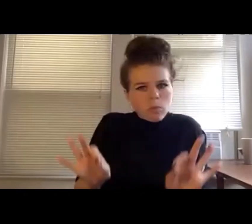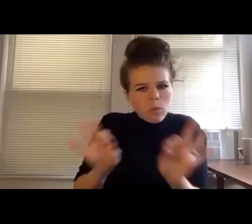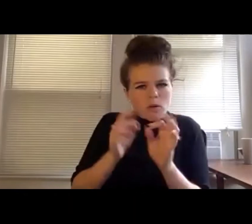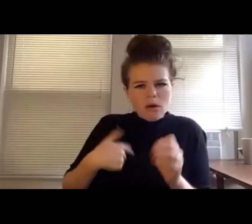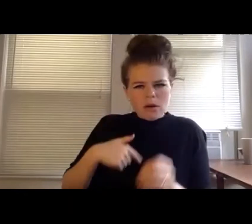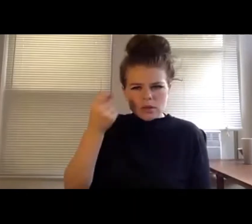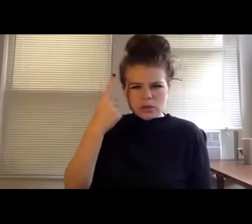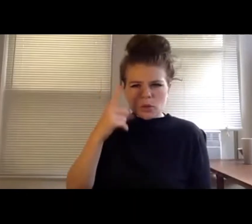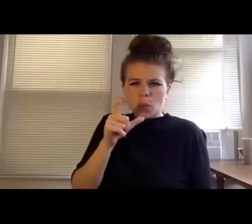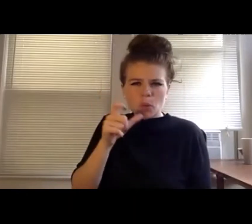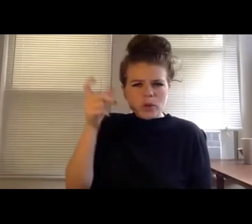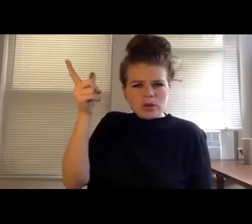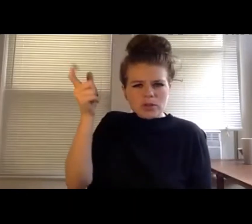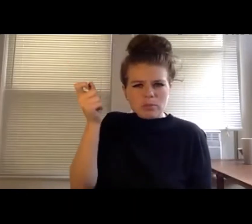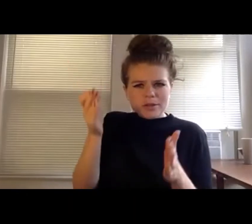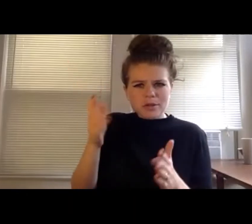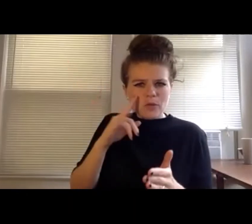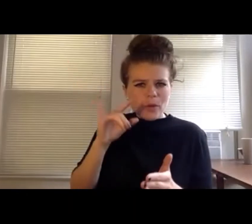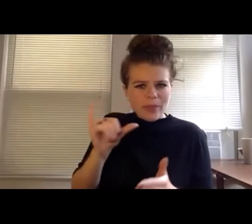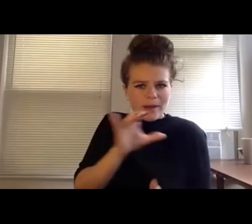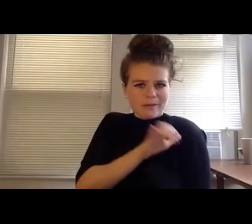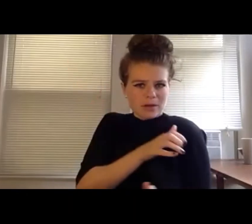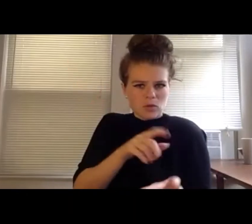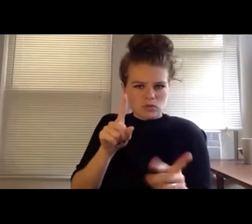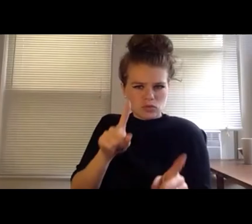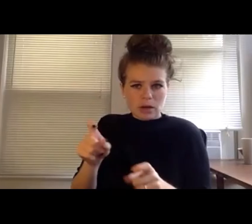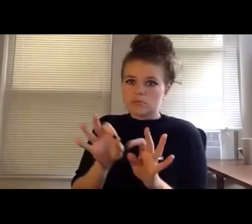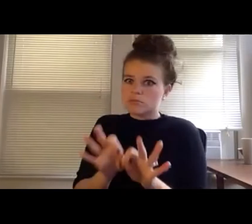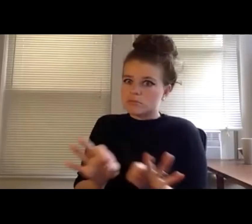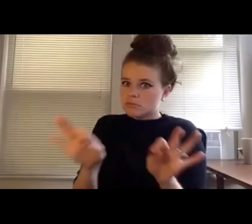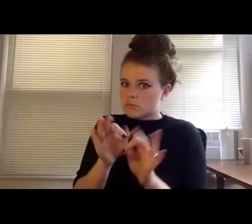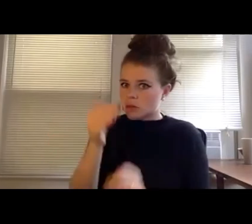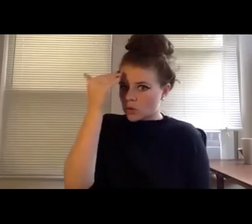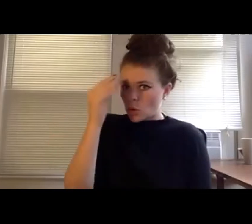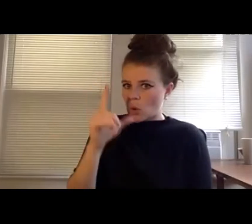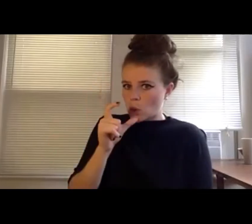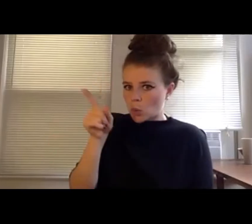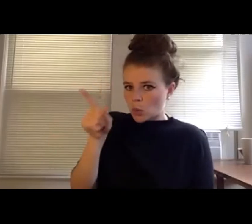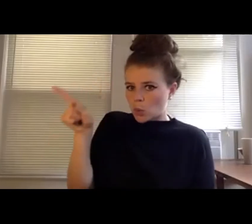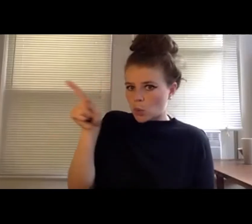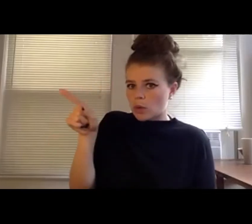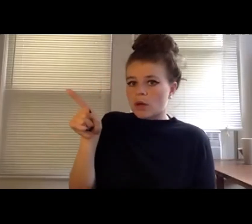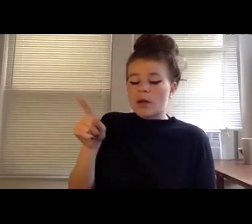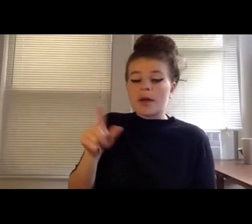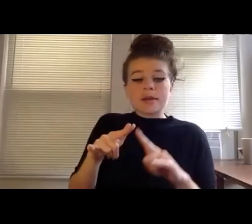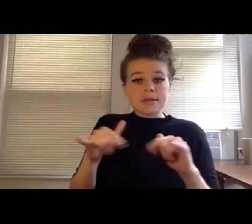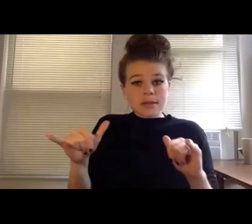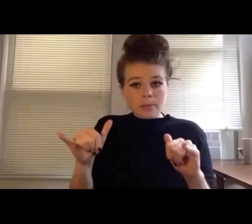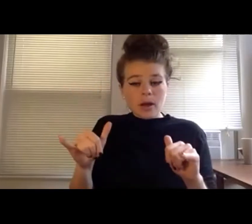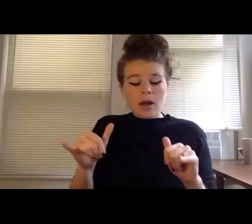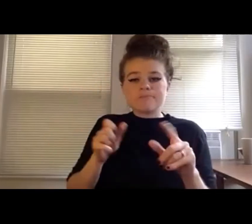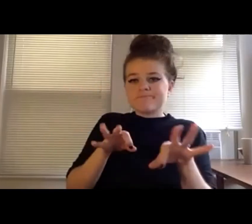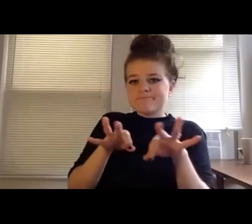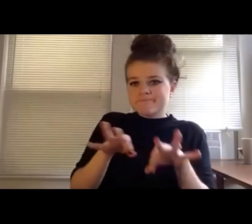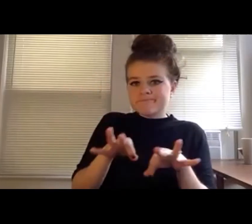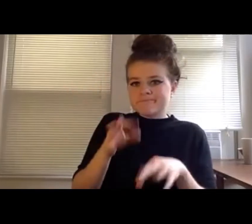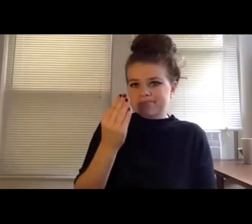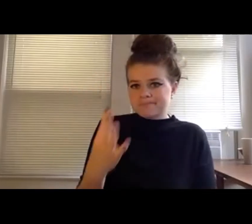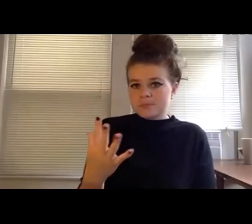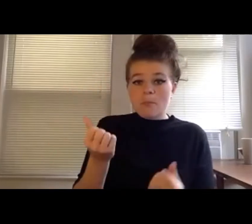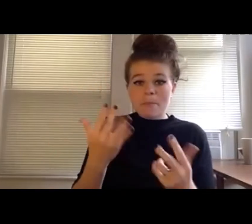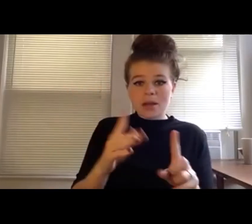the sponsors are for these clinical trials. At the same time, I can tell you in many different medical